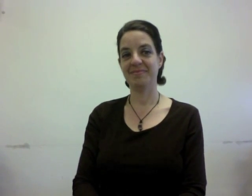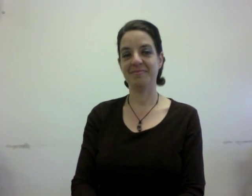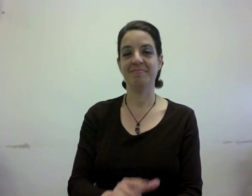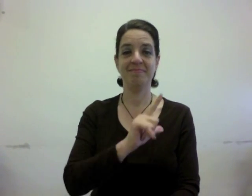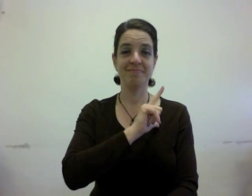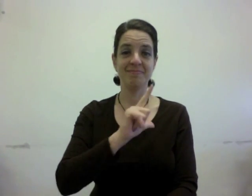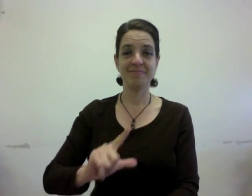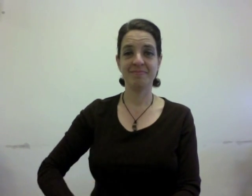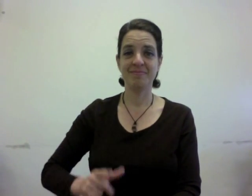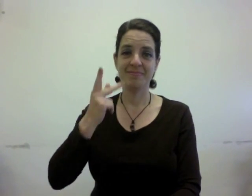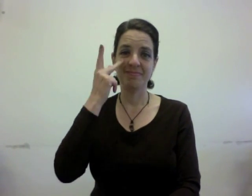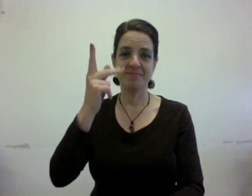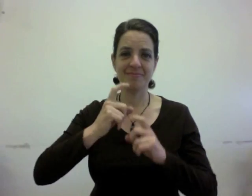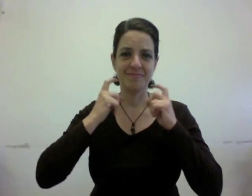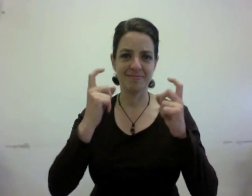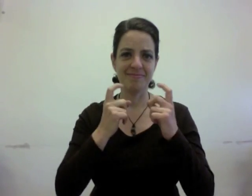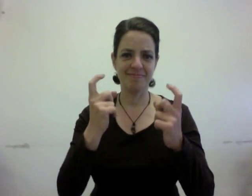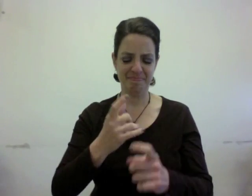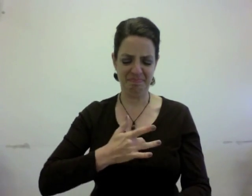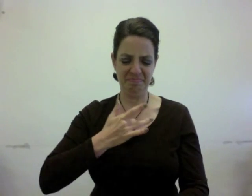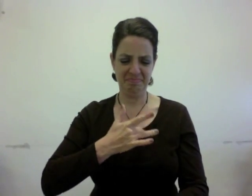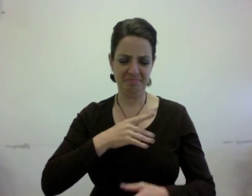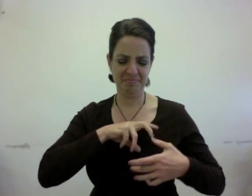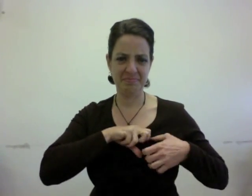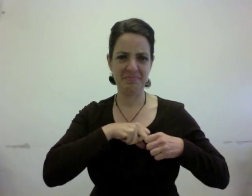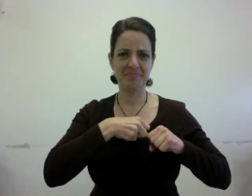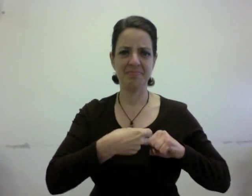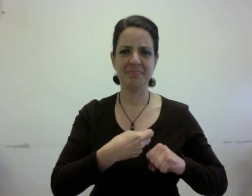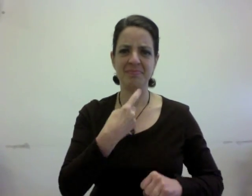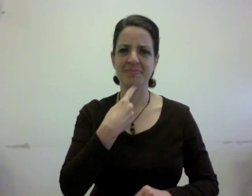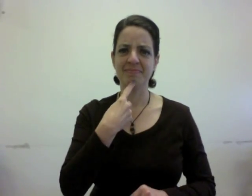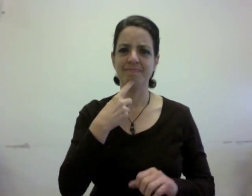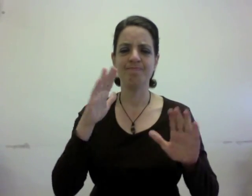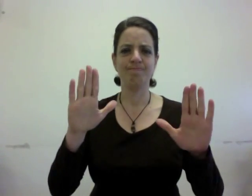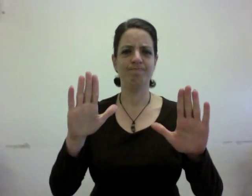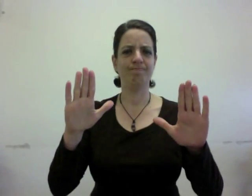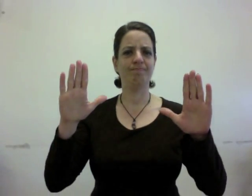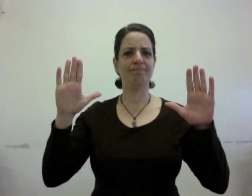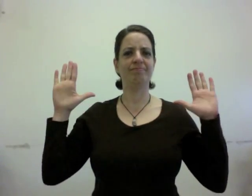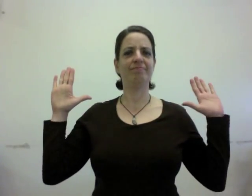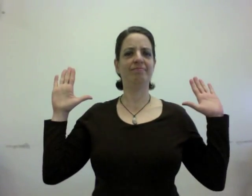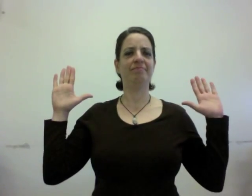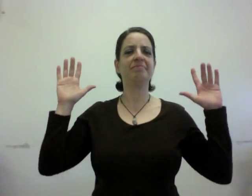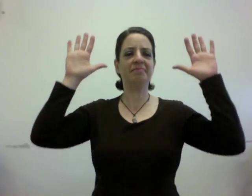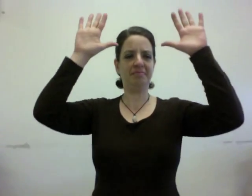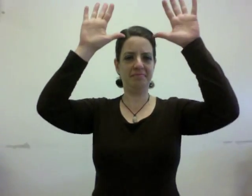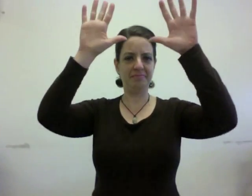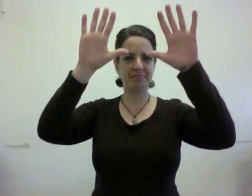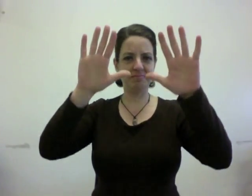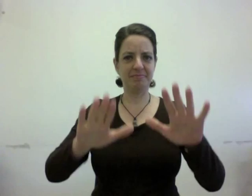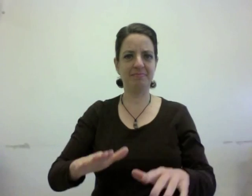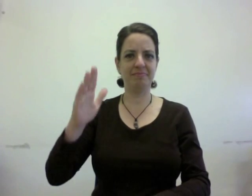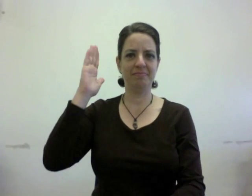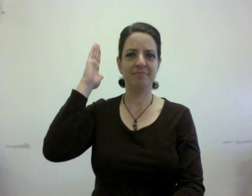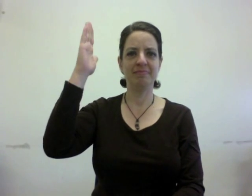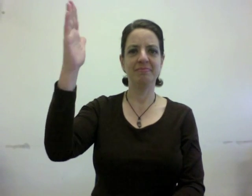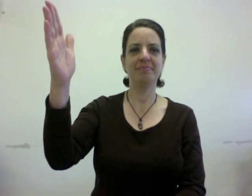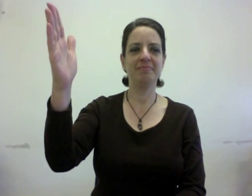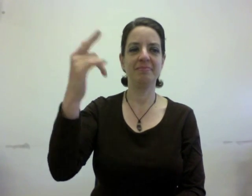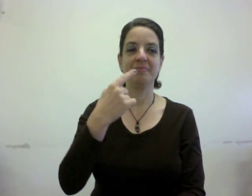Now the Lord seen some sinning, and it gave him pain. He says, "Stand back, I'm gonna make it rain." He says,